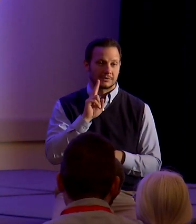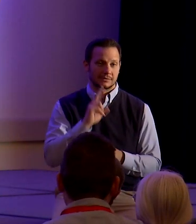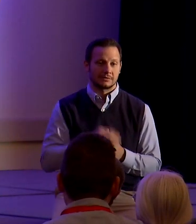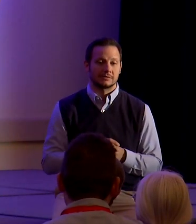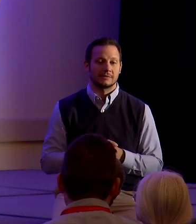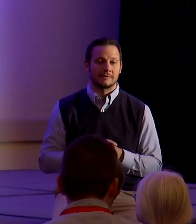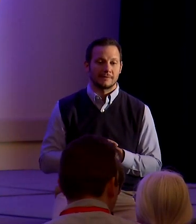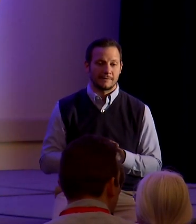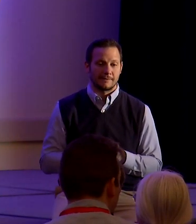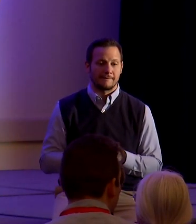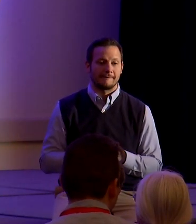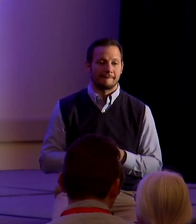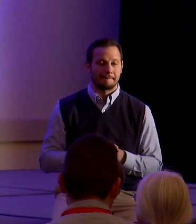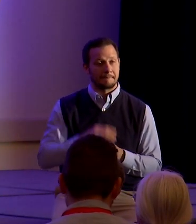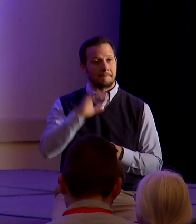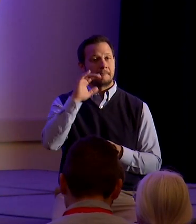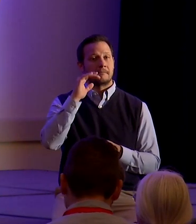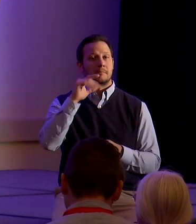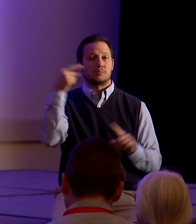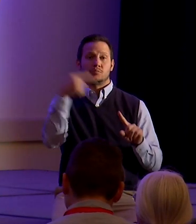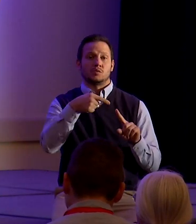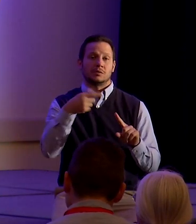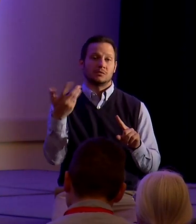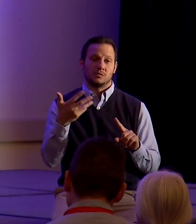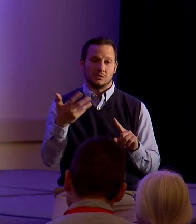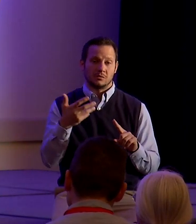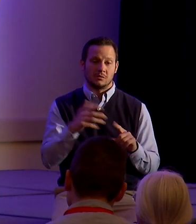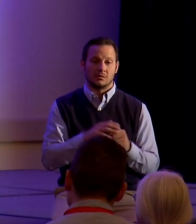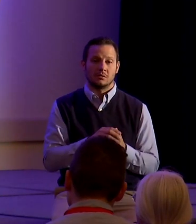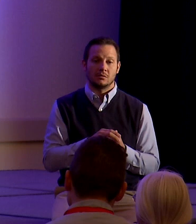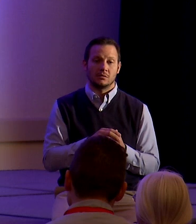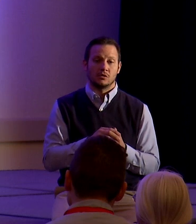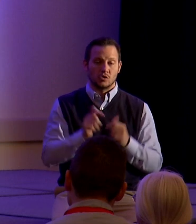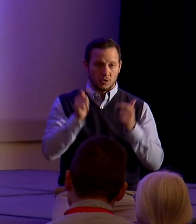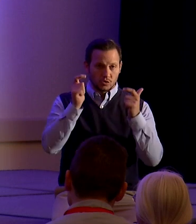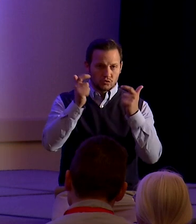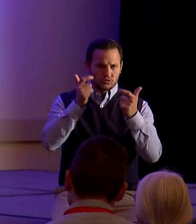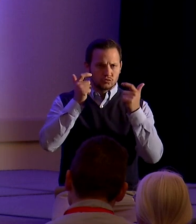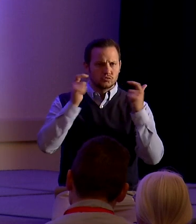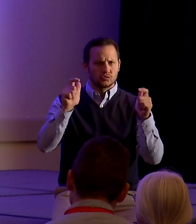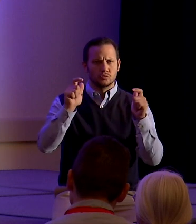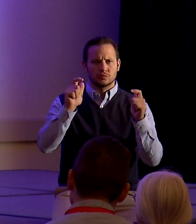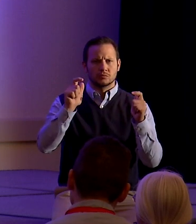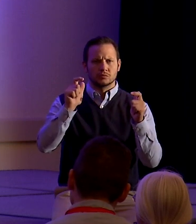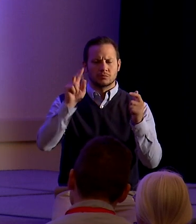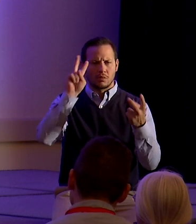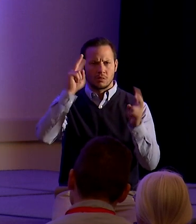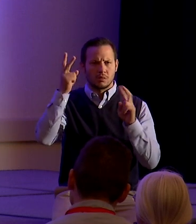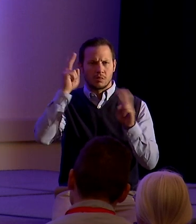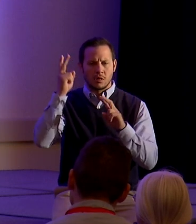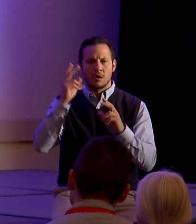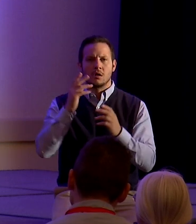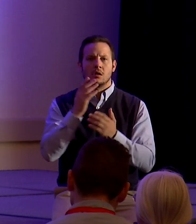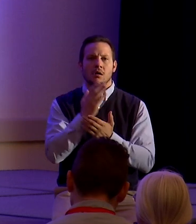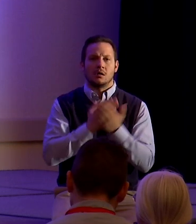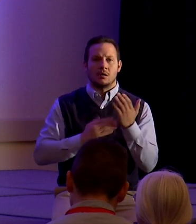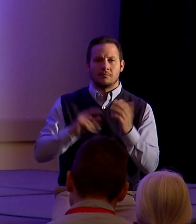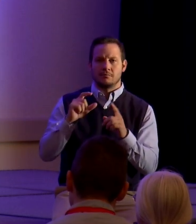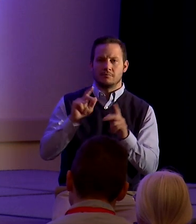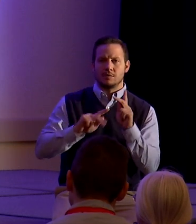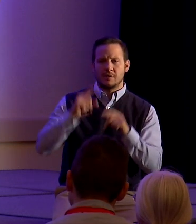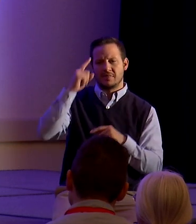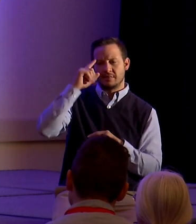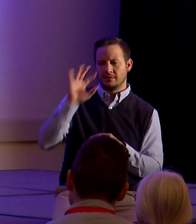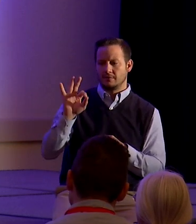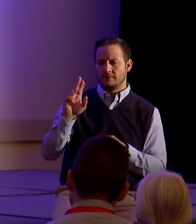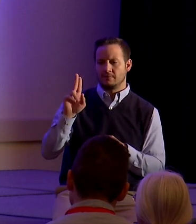The reason I always try to make that point is because there's a huge misconception that inerrant word fundamentalism, that this kind